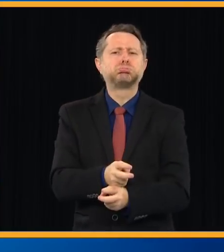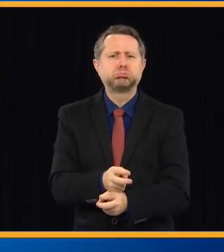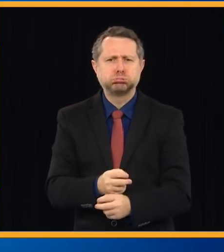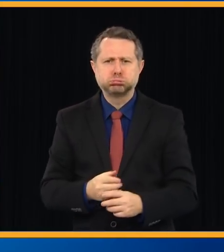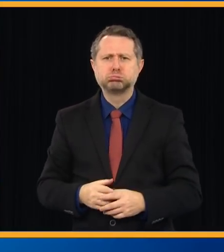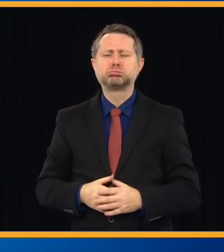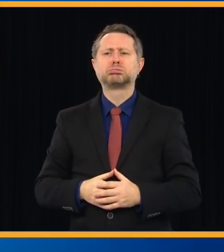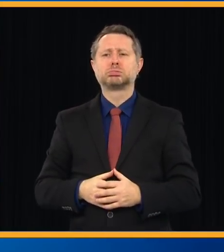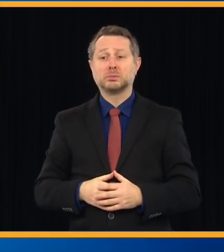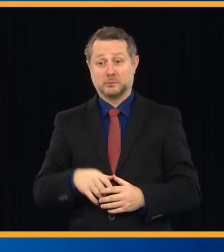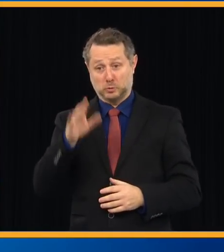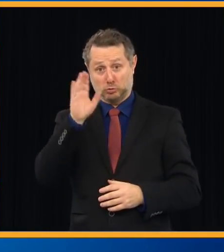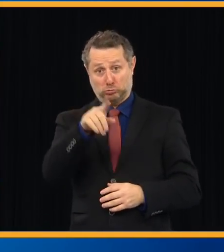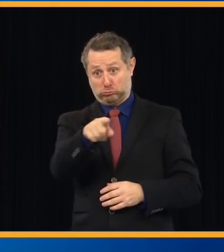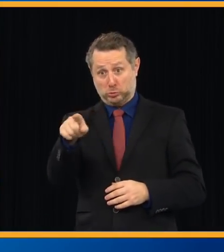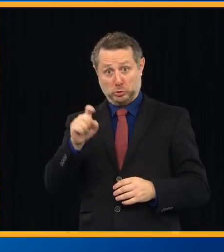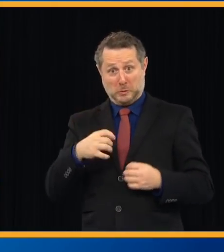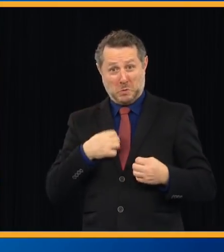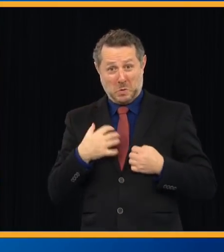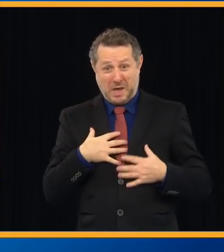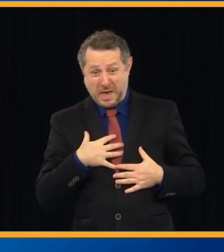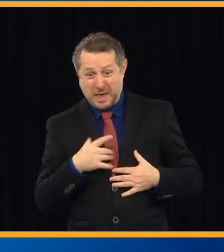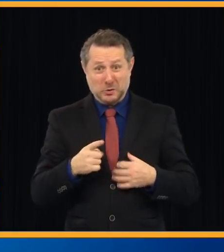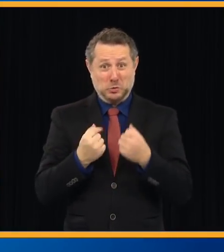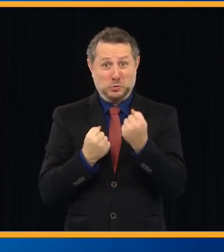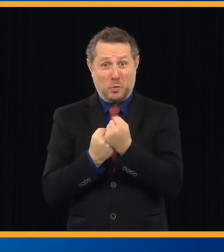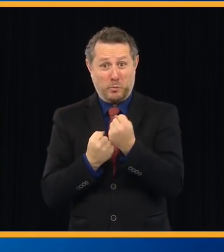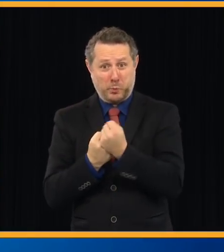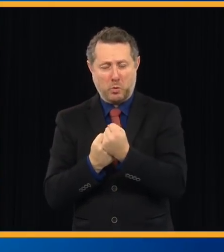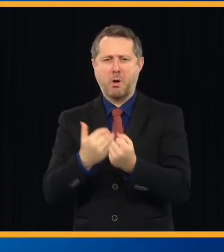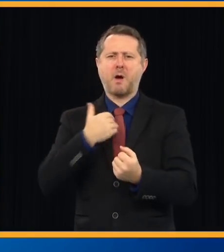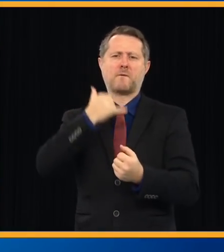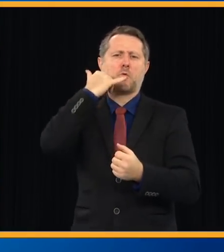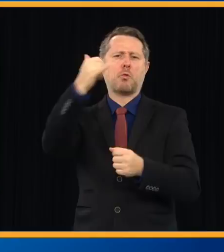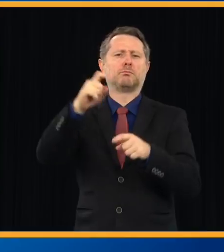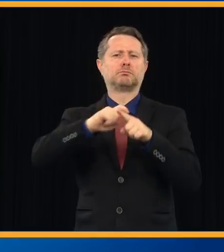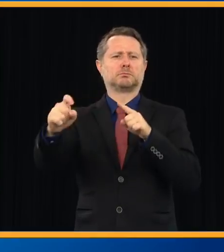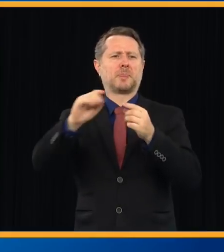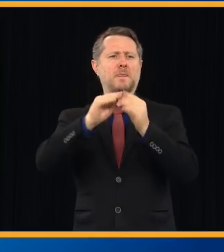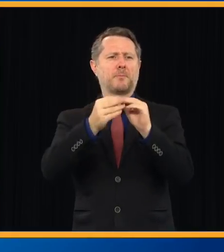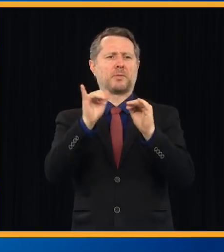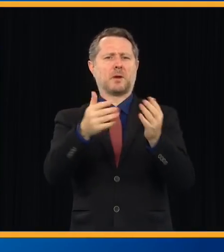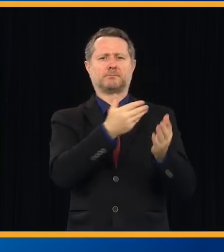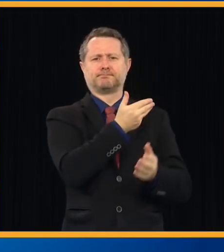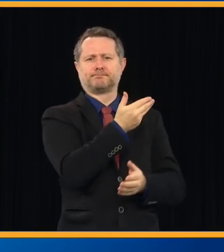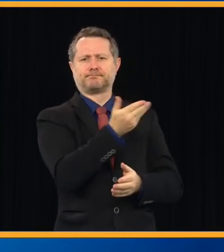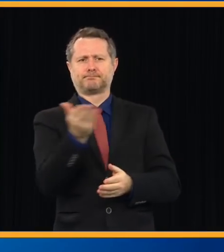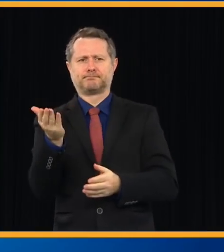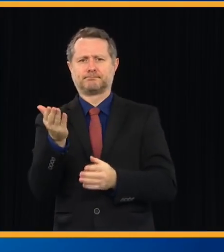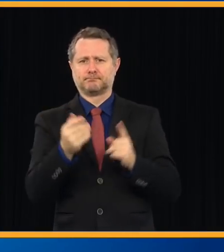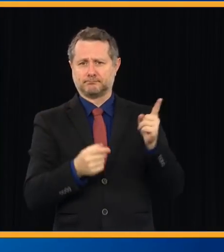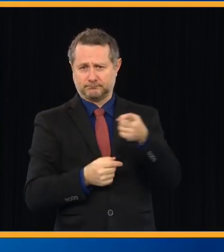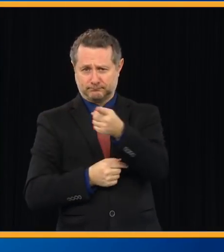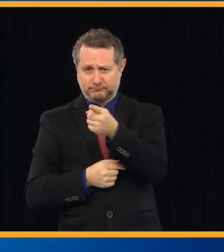emotional support, we have a hotline that is set up. People shouldn't be